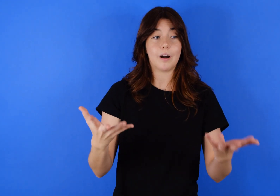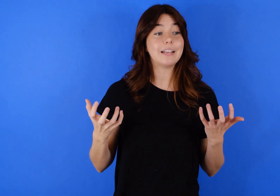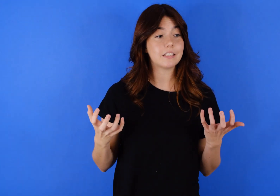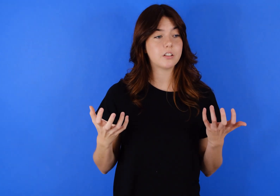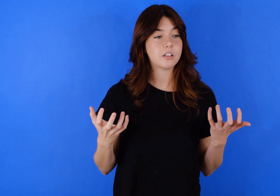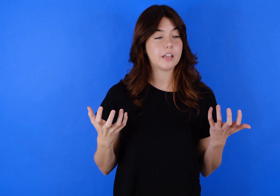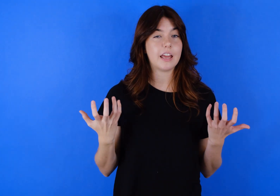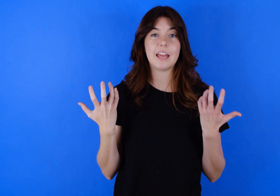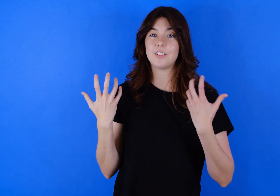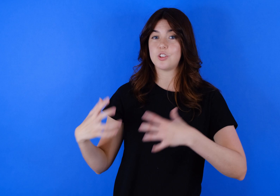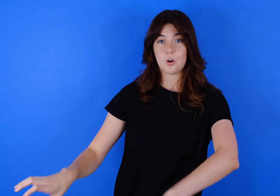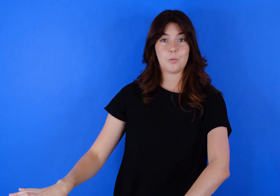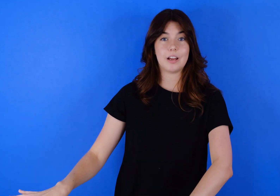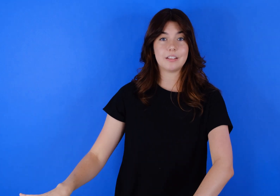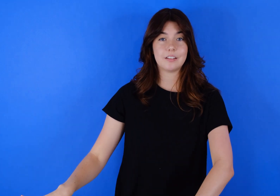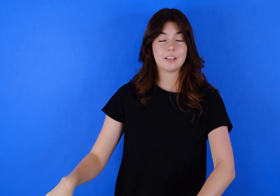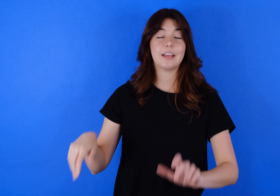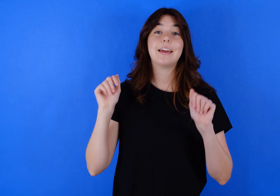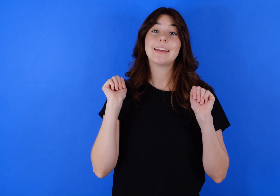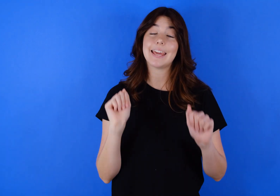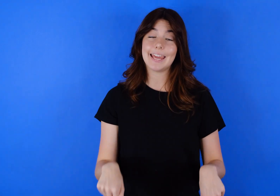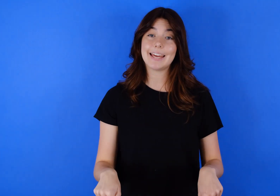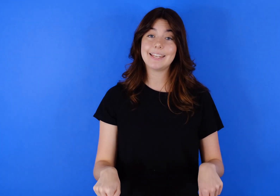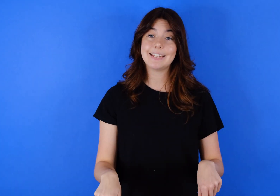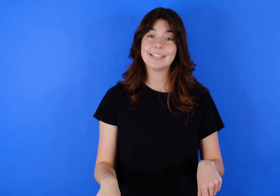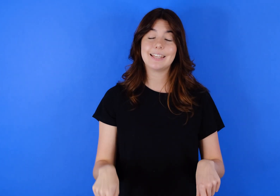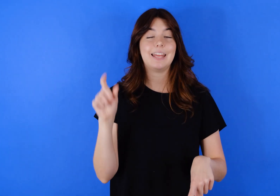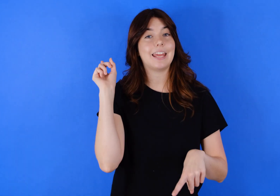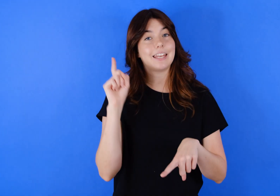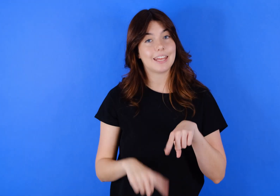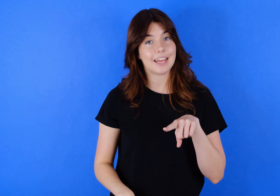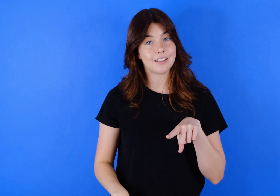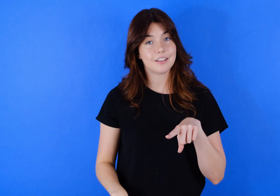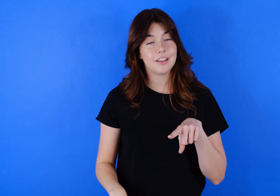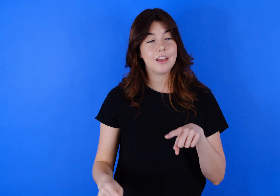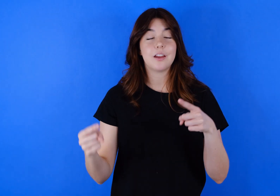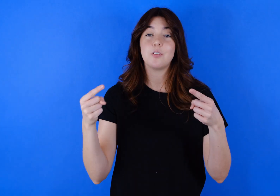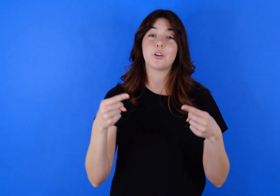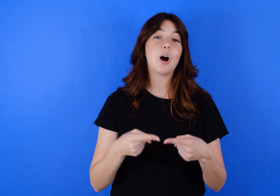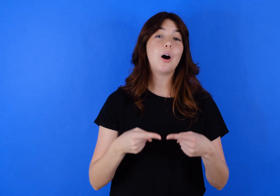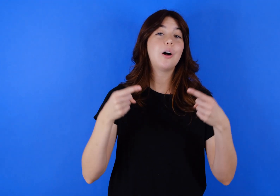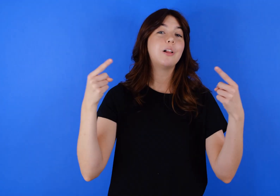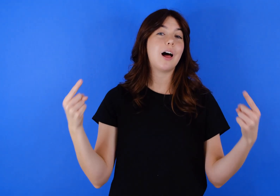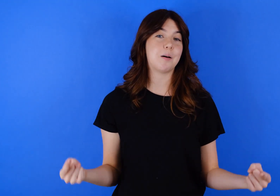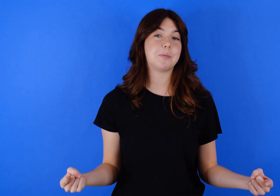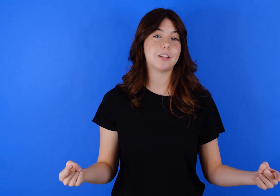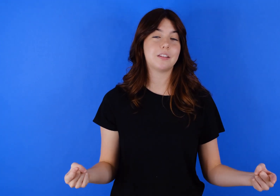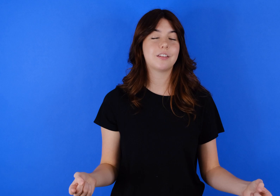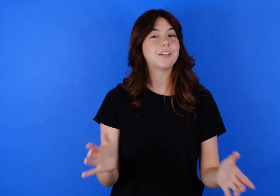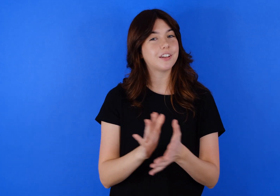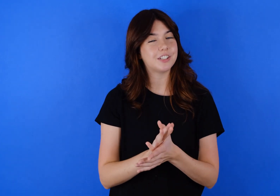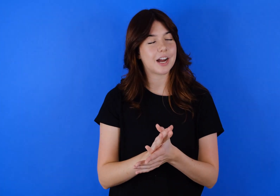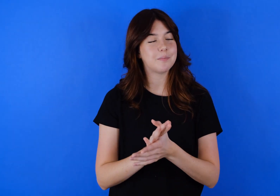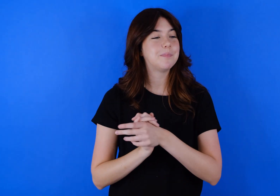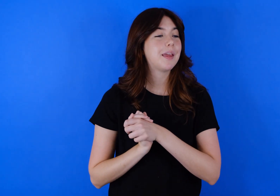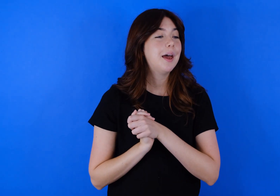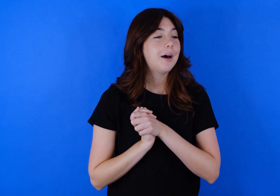want and don't want, can and can't. And those are all opposites. Good job.